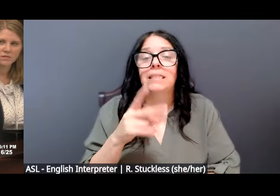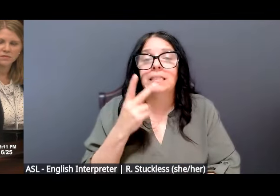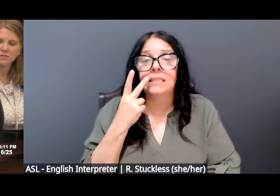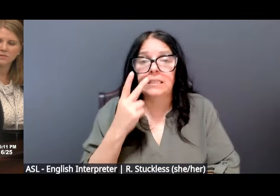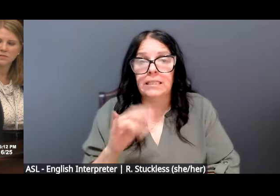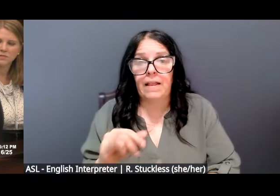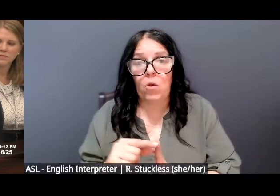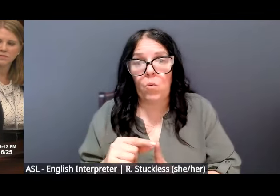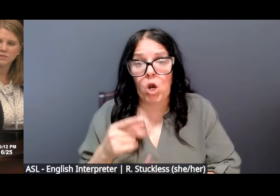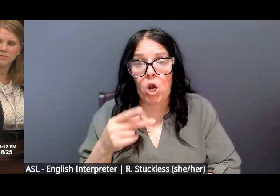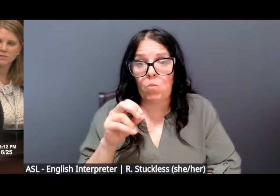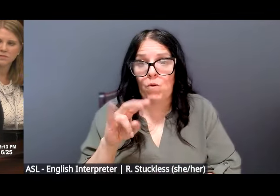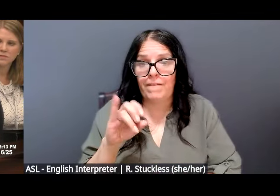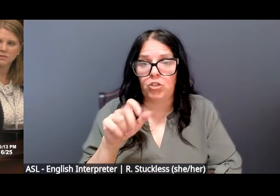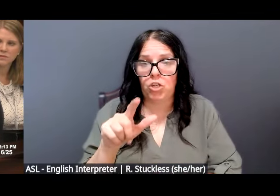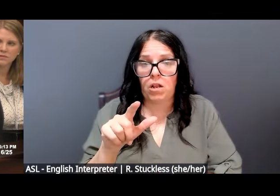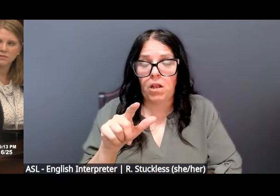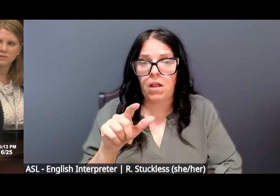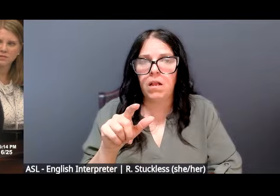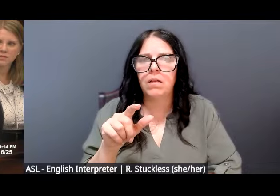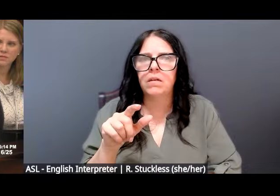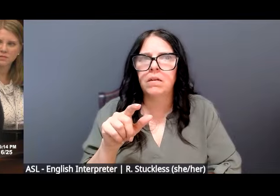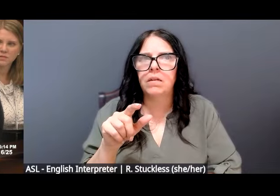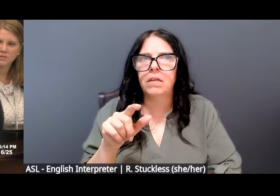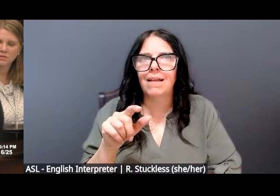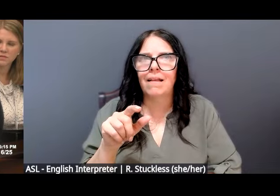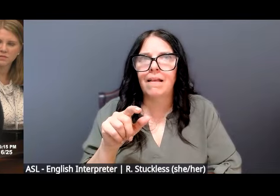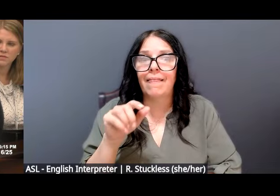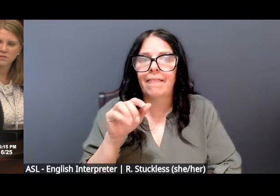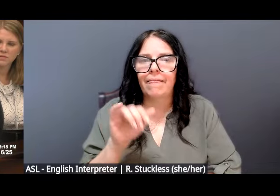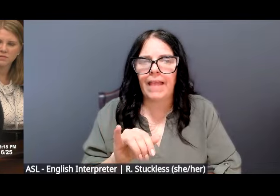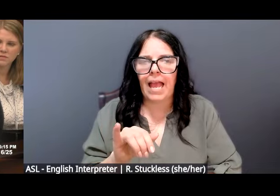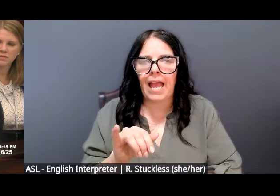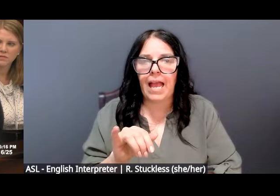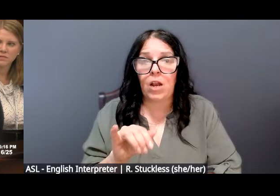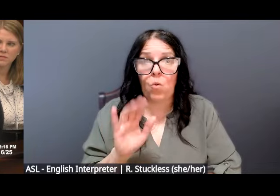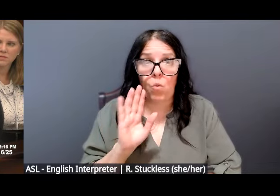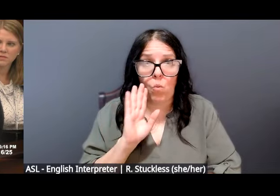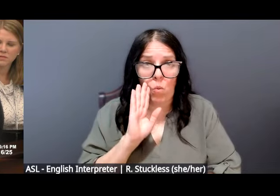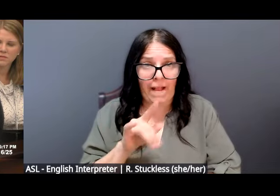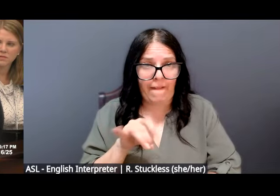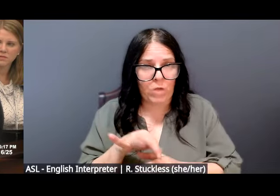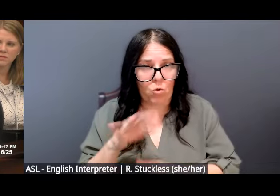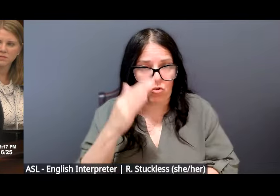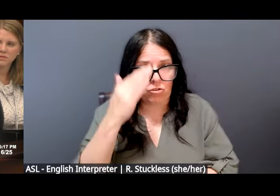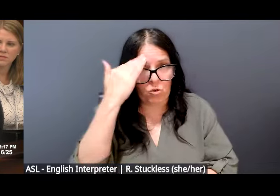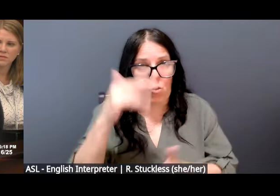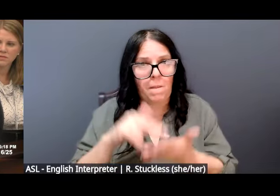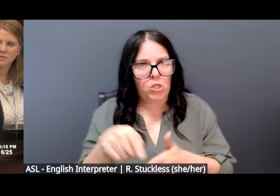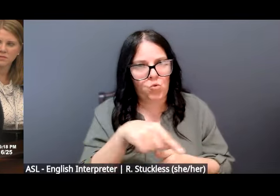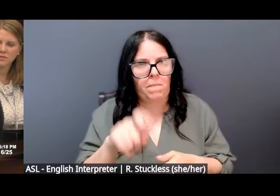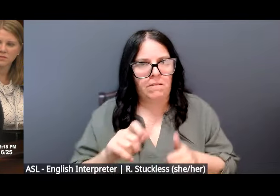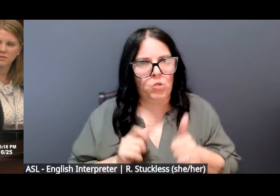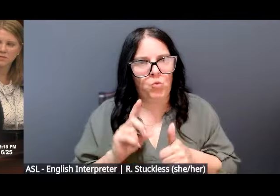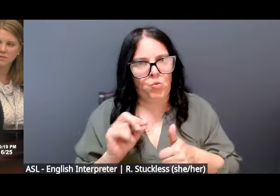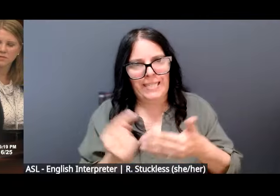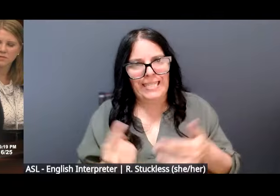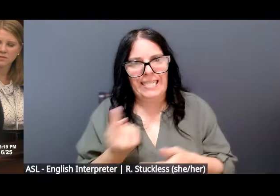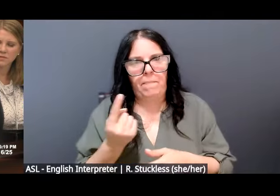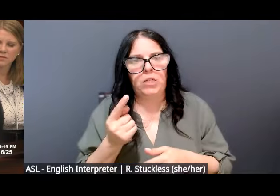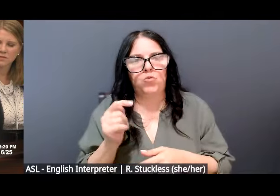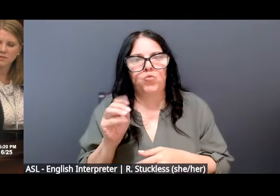to the voter that they have to take some other step to do something before their ballot would count? So that's